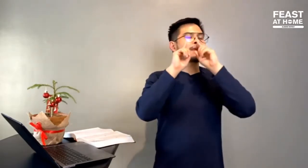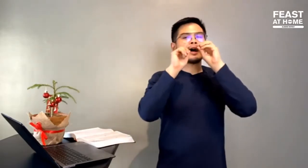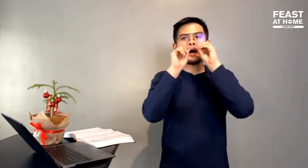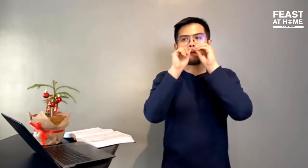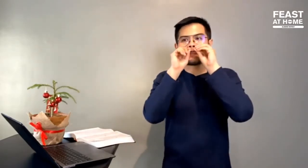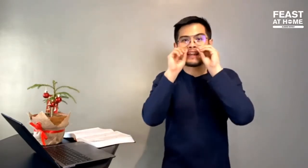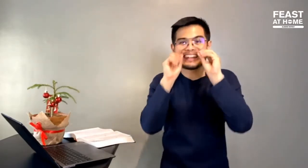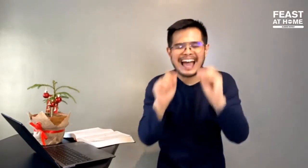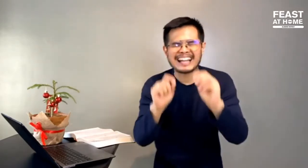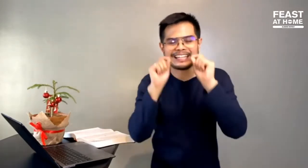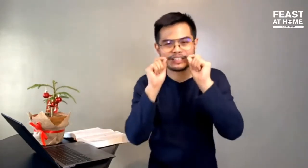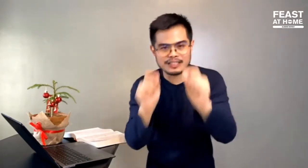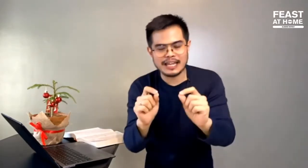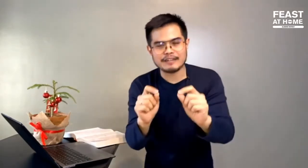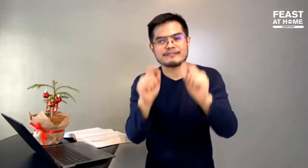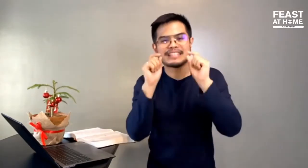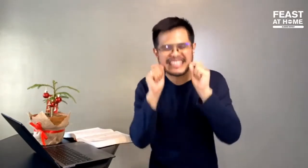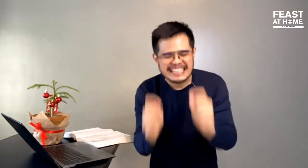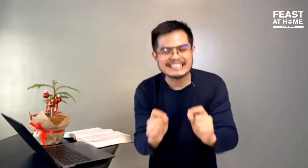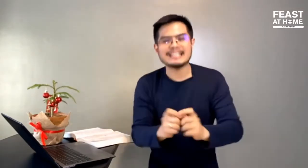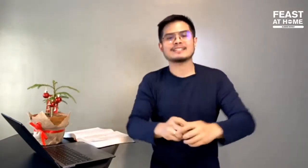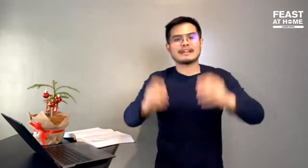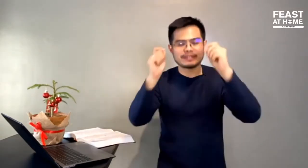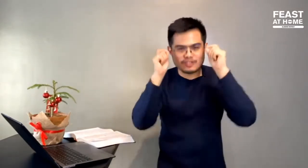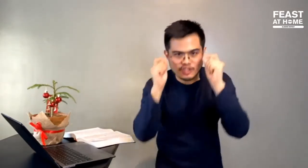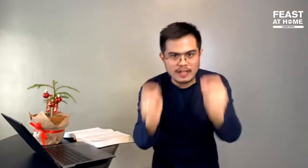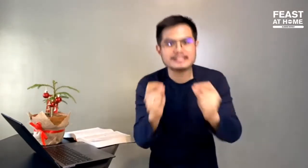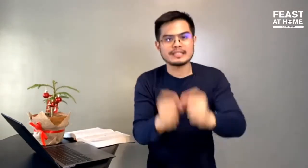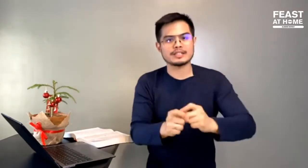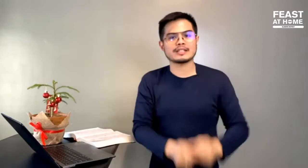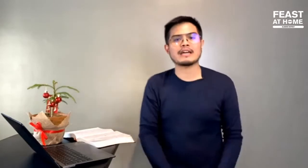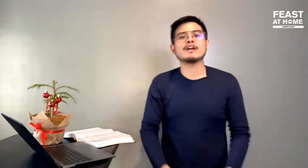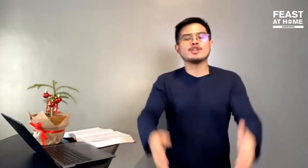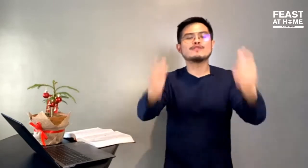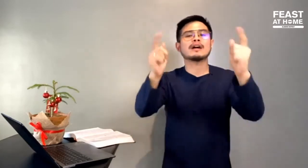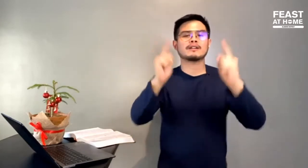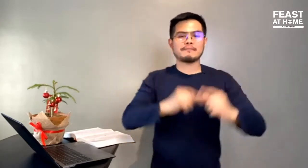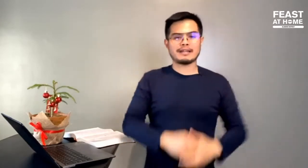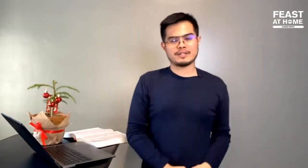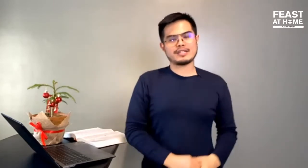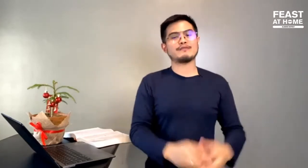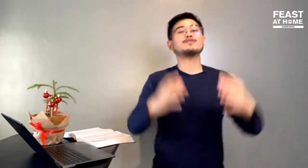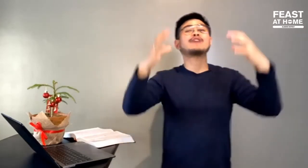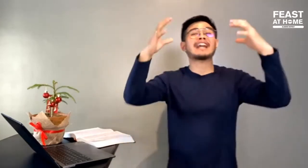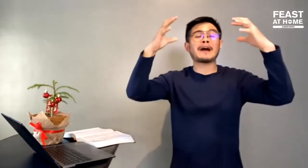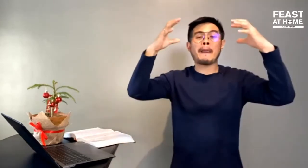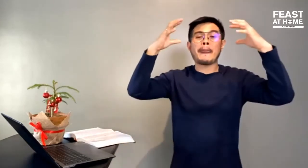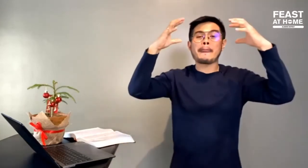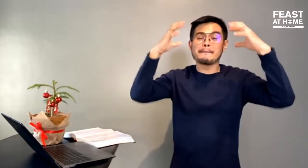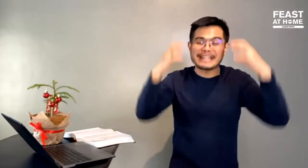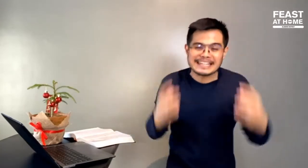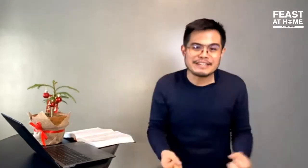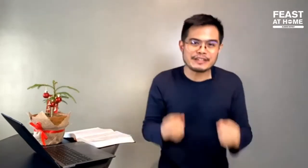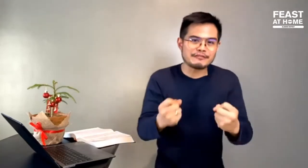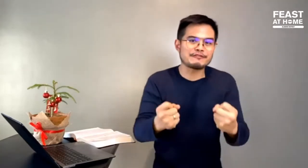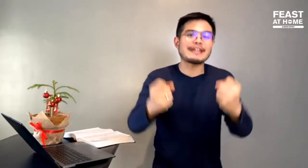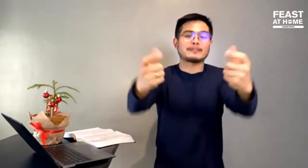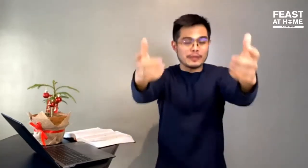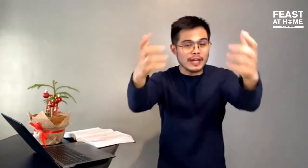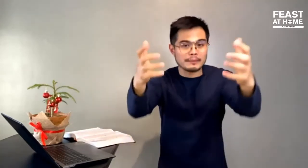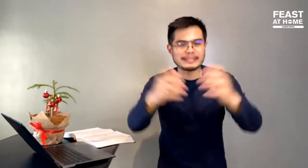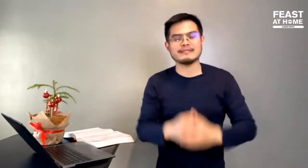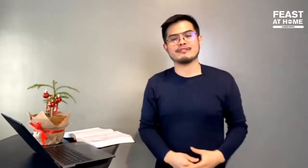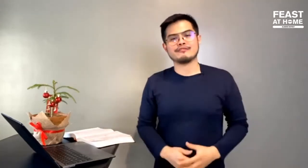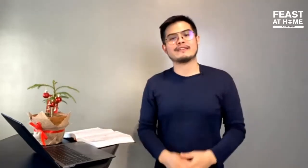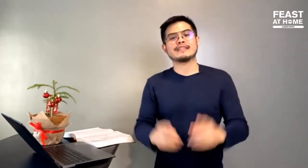is the lack in your life, the need in your life, the scarcity in your life, you've got to remind yourself. You've got to believe in